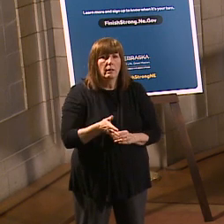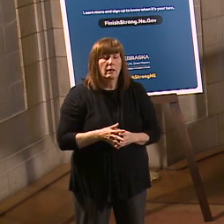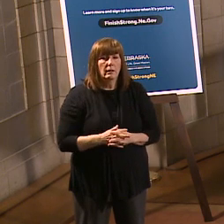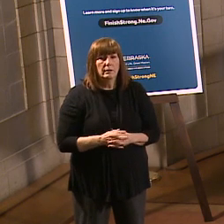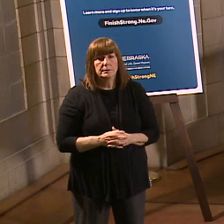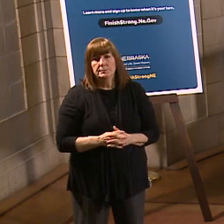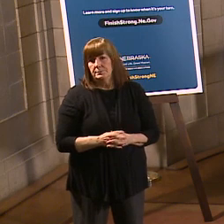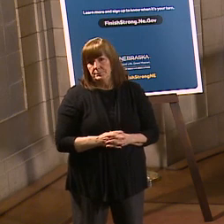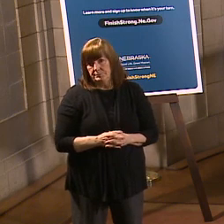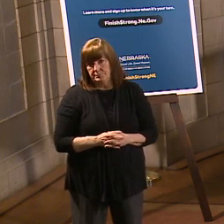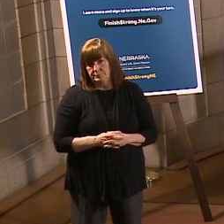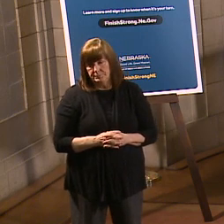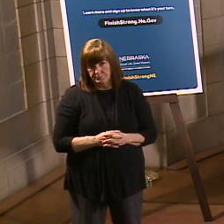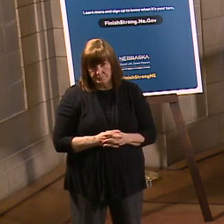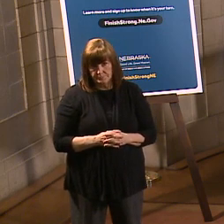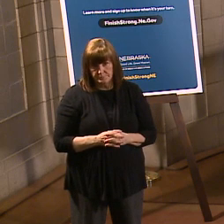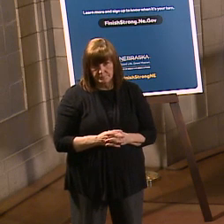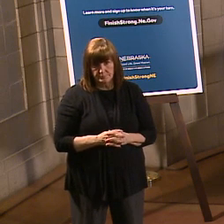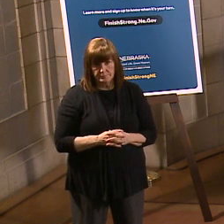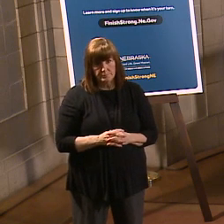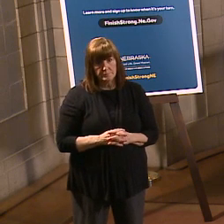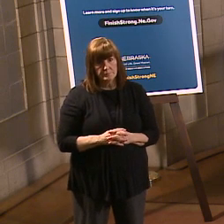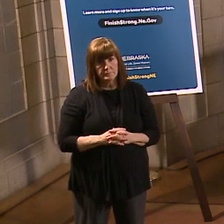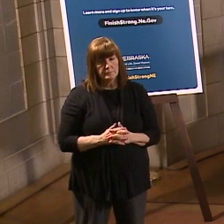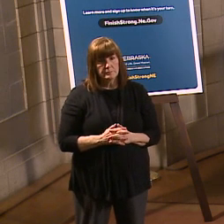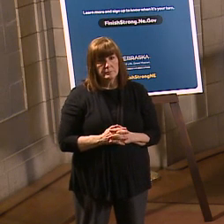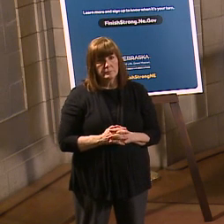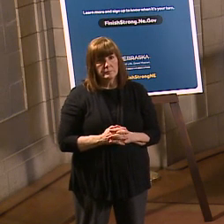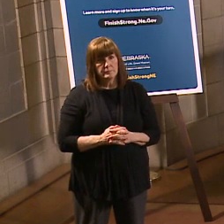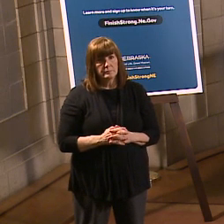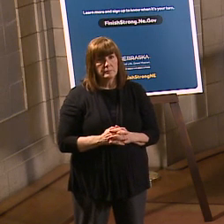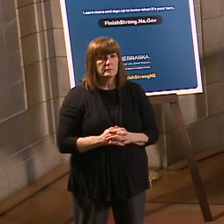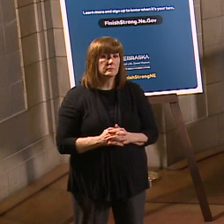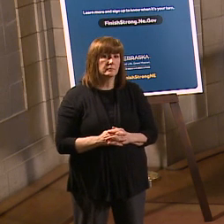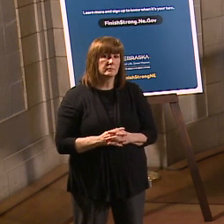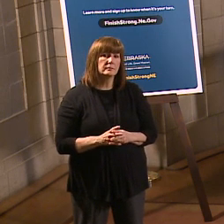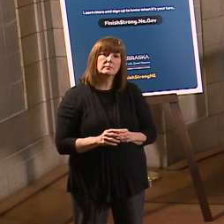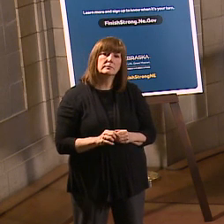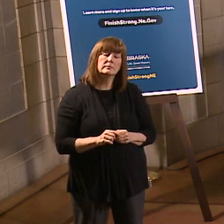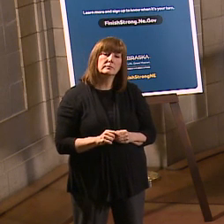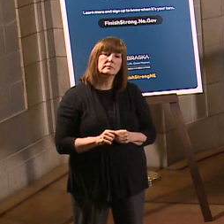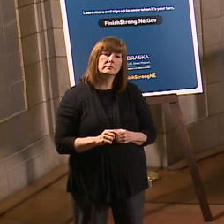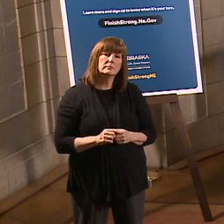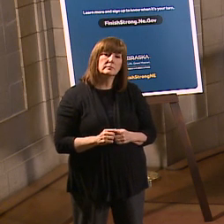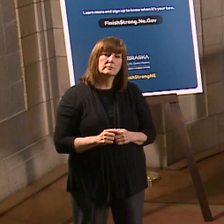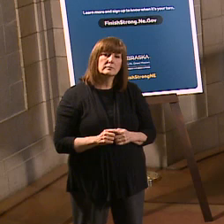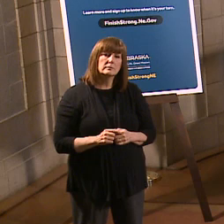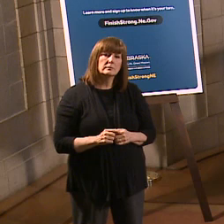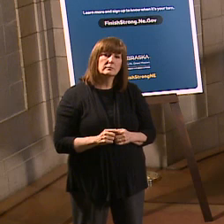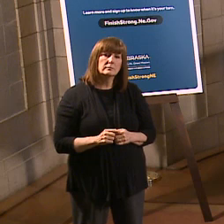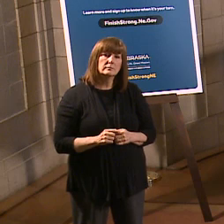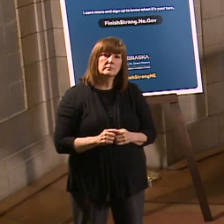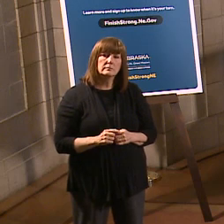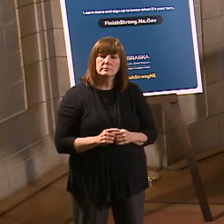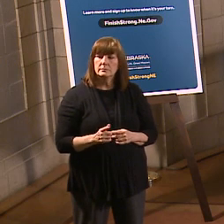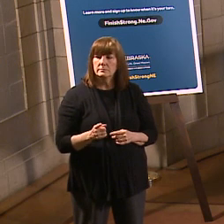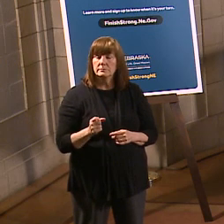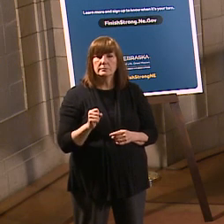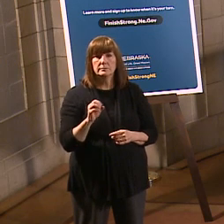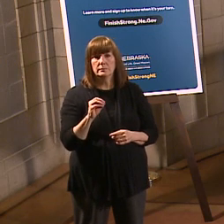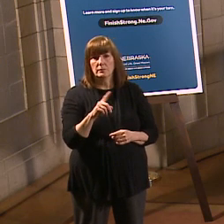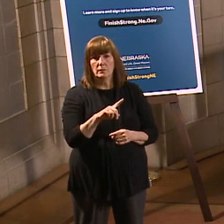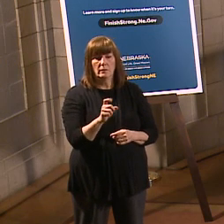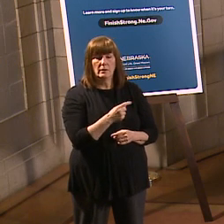Yeah, Andrew. Do you have any idea how many people are in that 64 to 50 age So